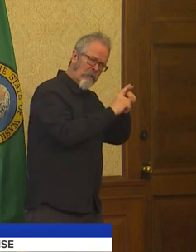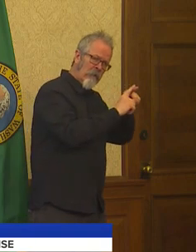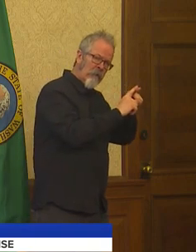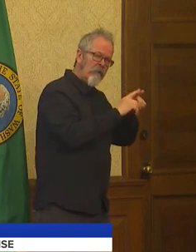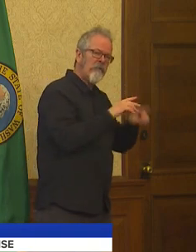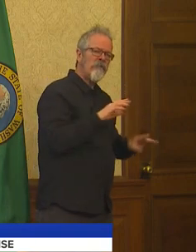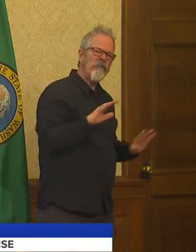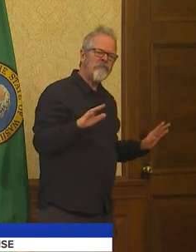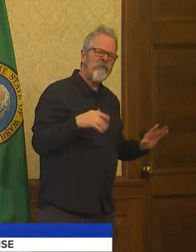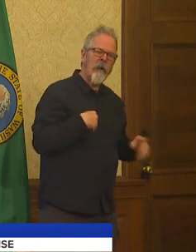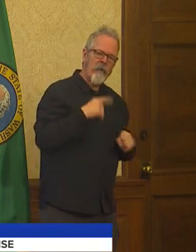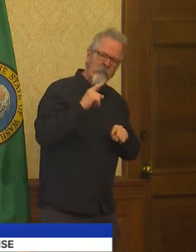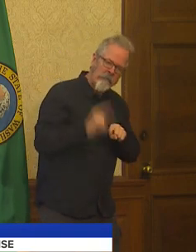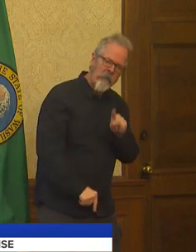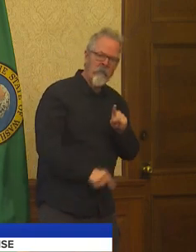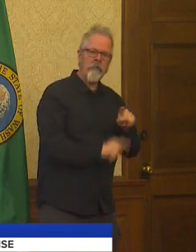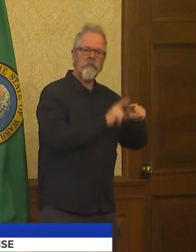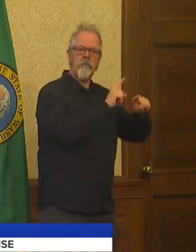from Sonoma,